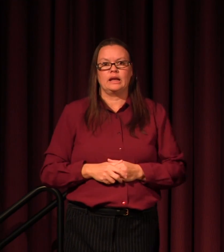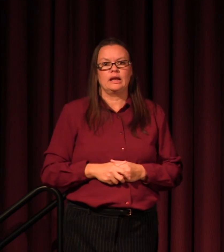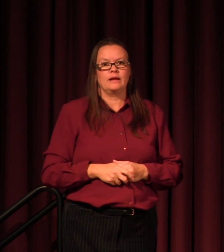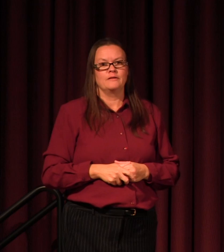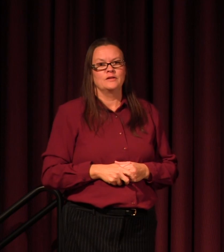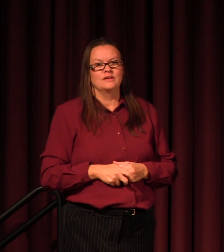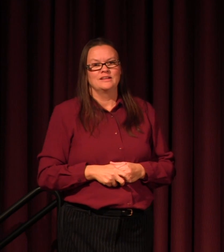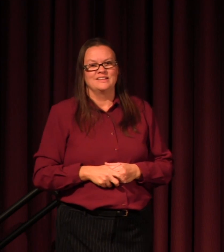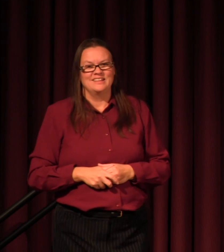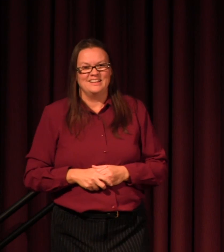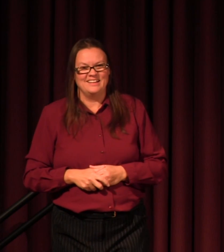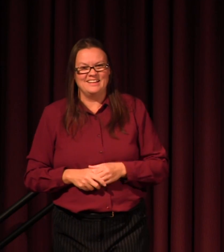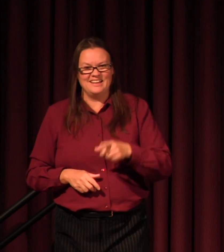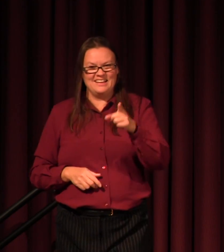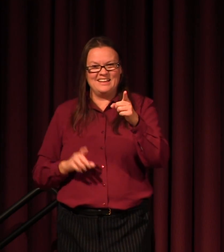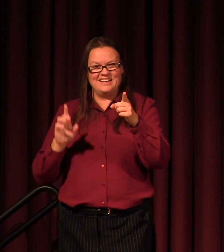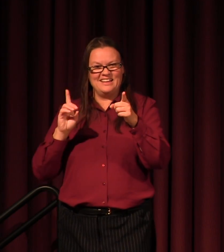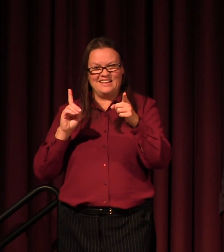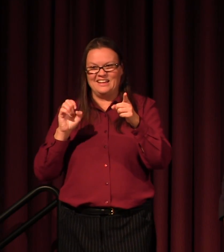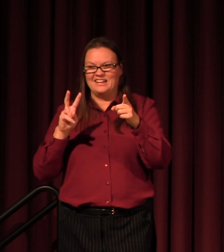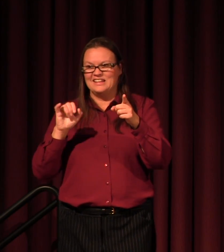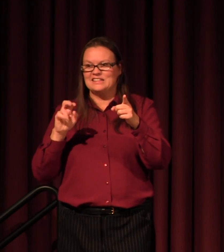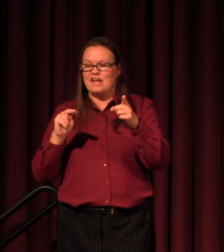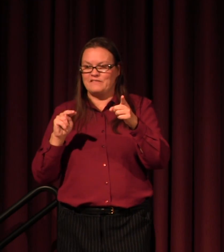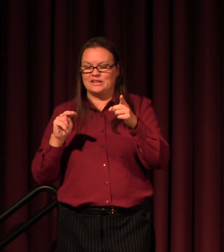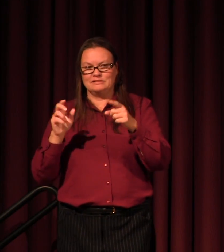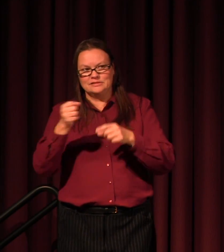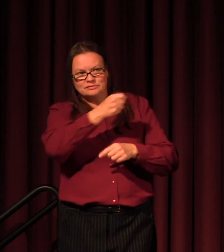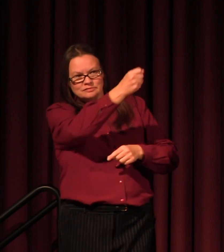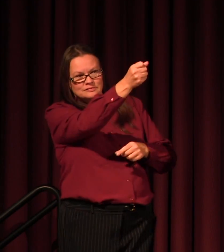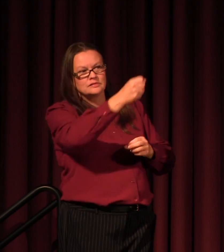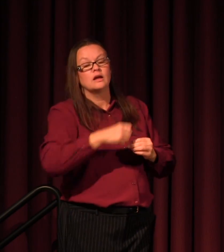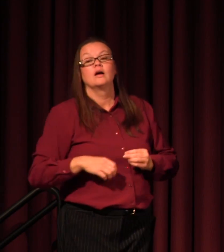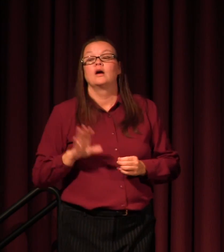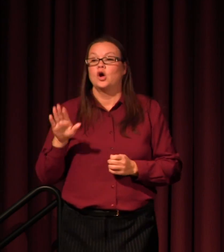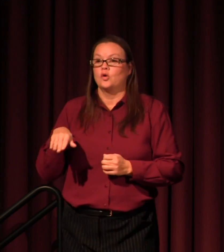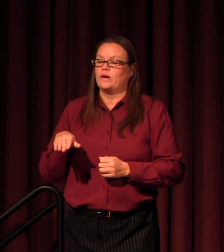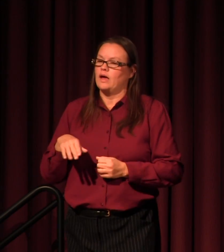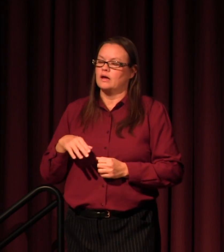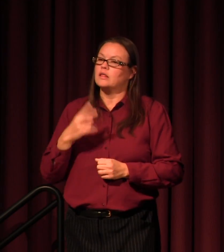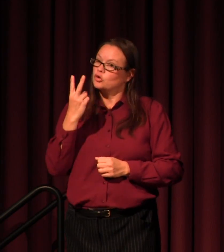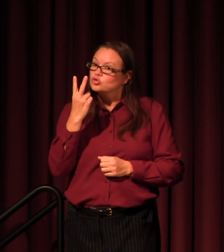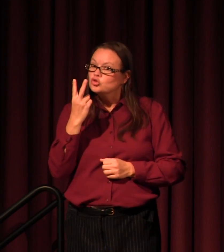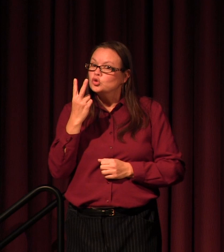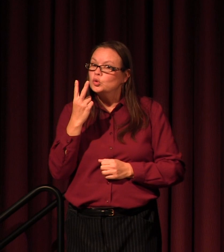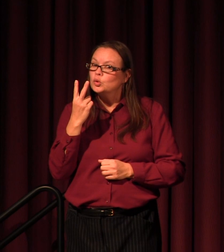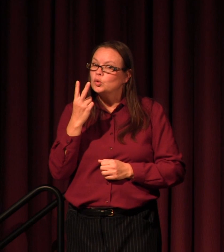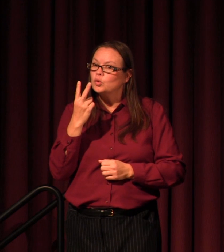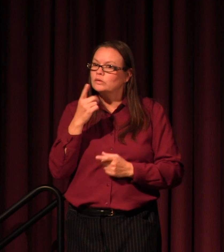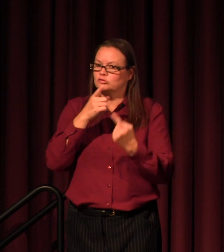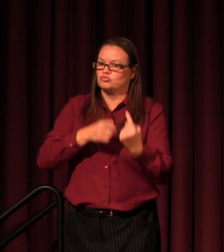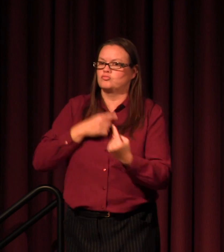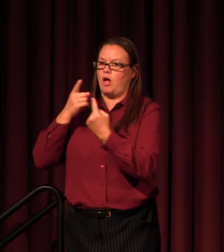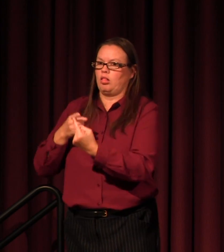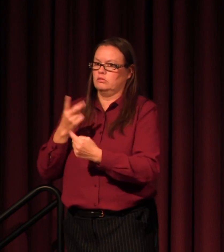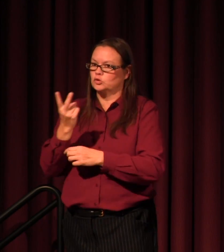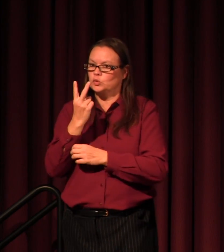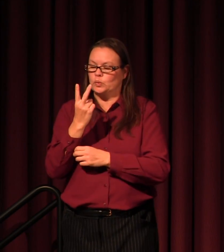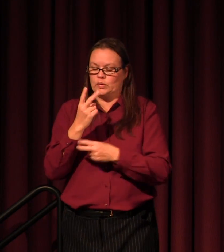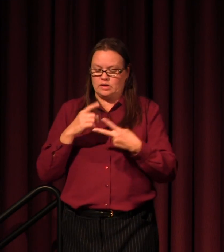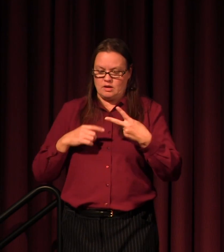As Devin is walking the mic over to the other piece, I would say the hardest thing, there's two most difficult things about it. I'll go in reverse